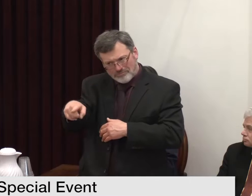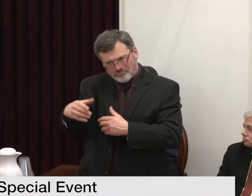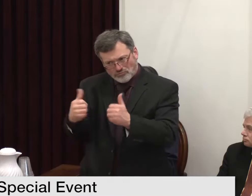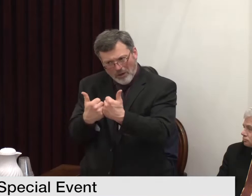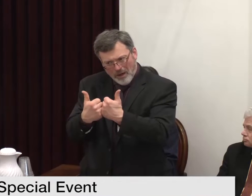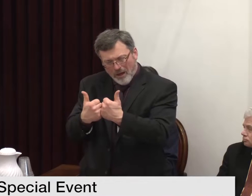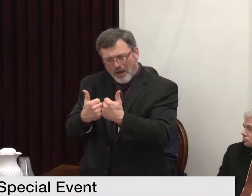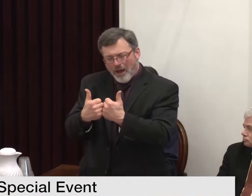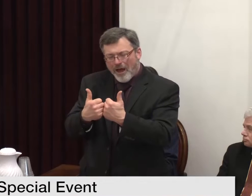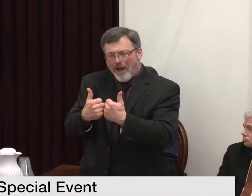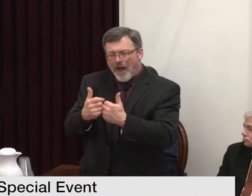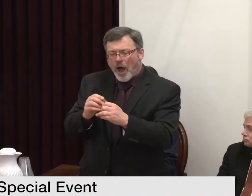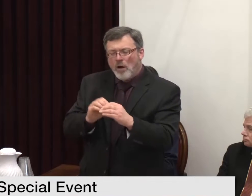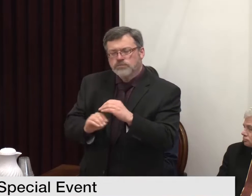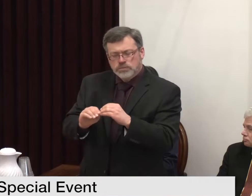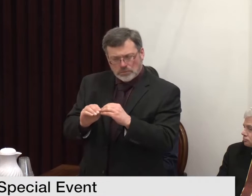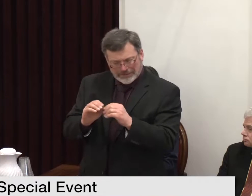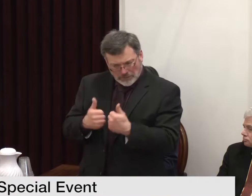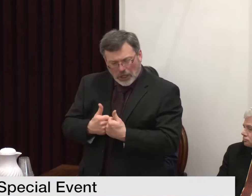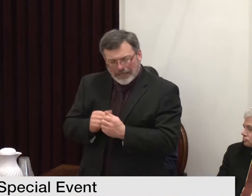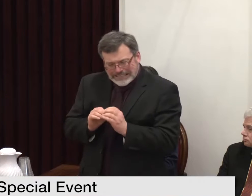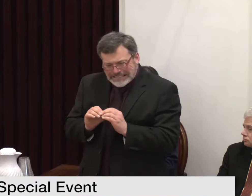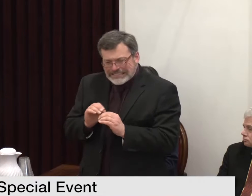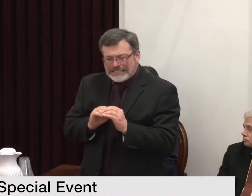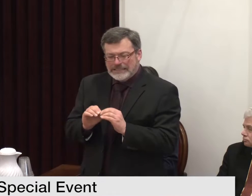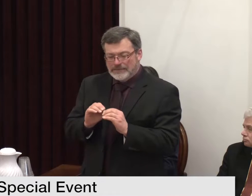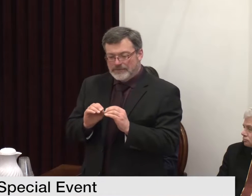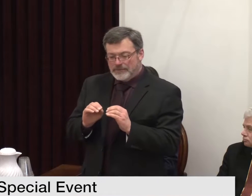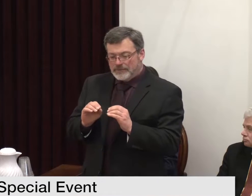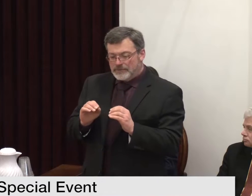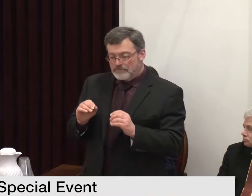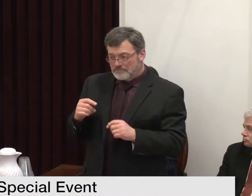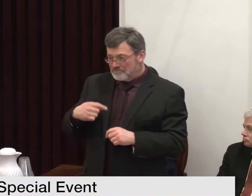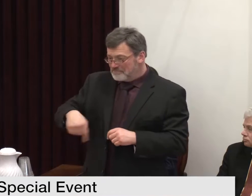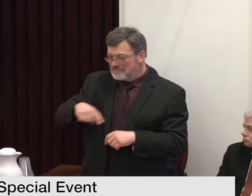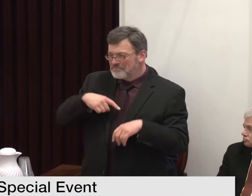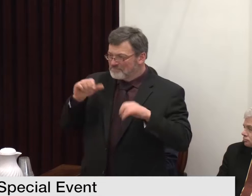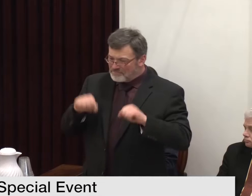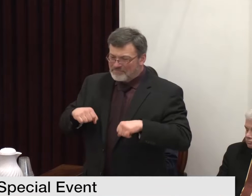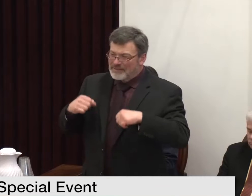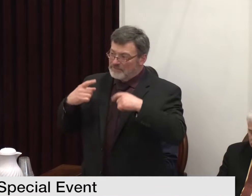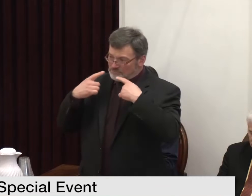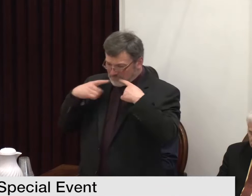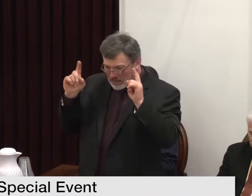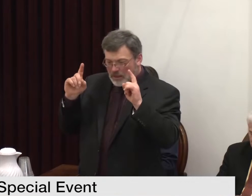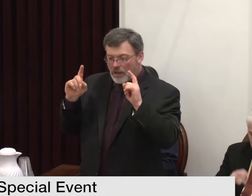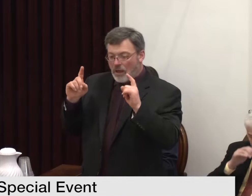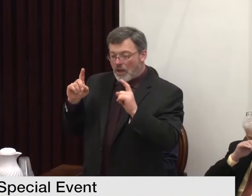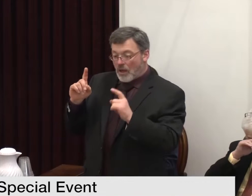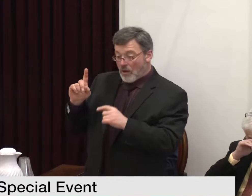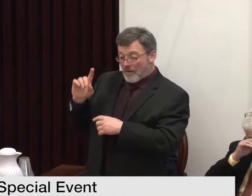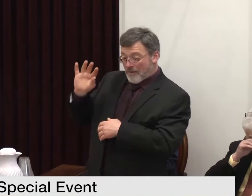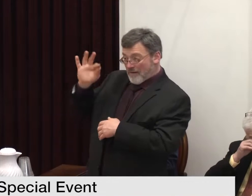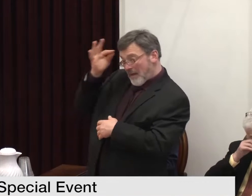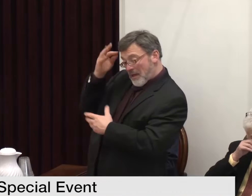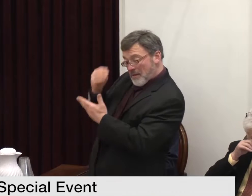both. It aligns with our fiscal reality and prioritizes the